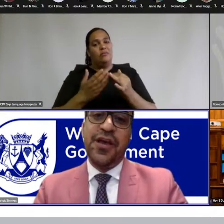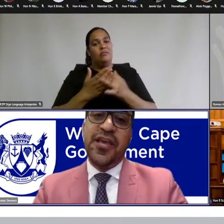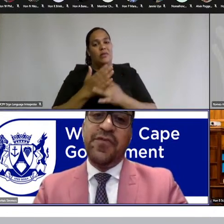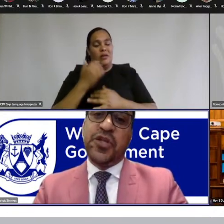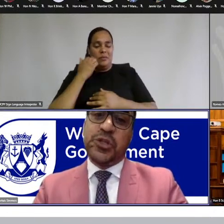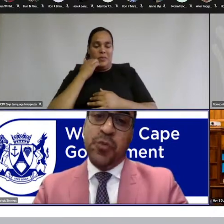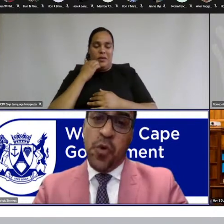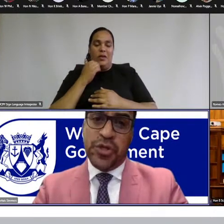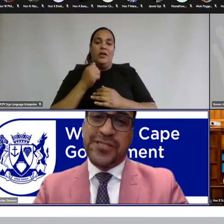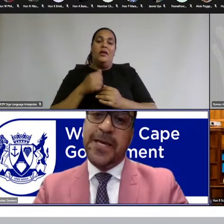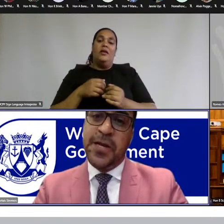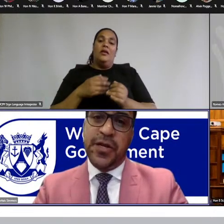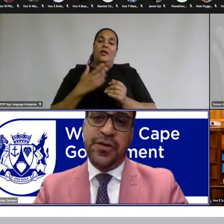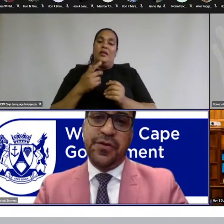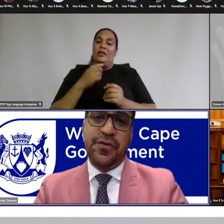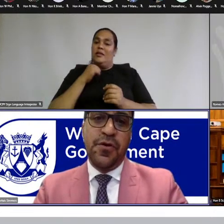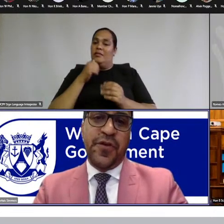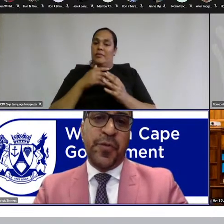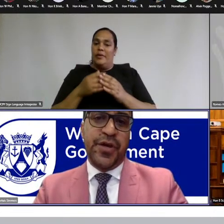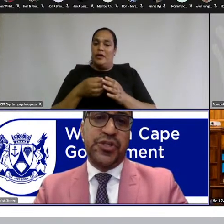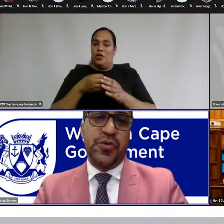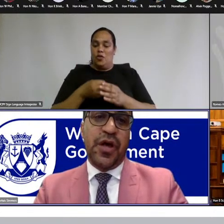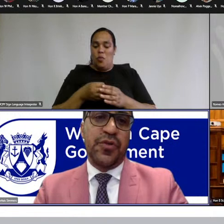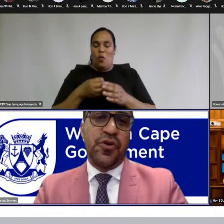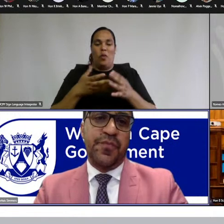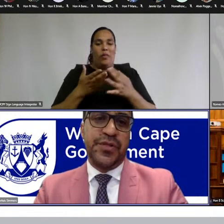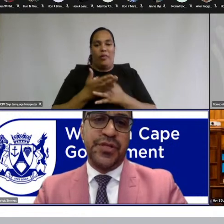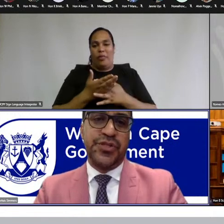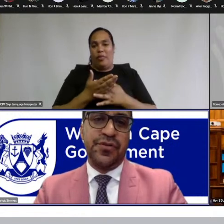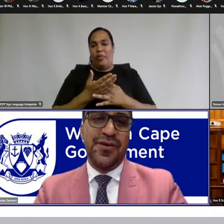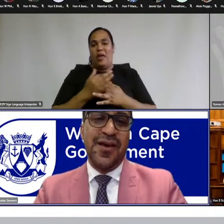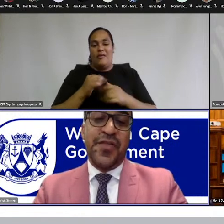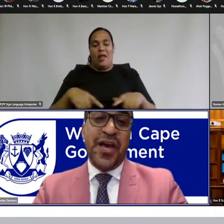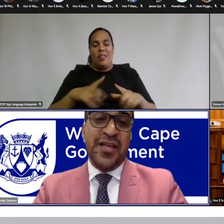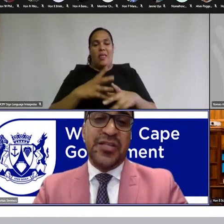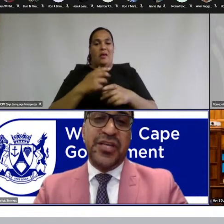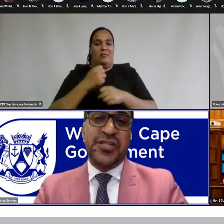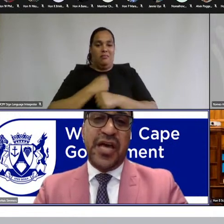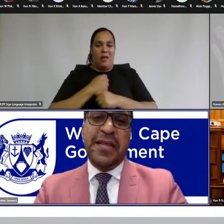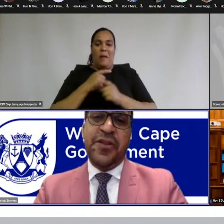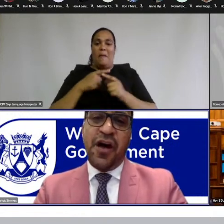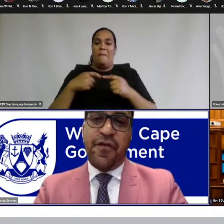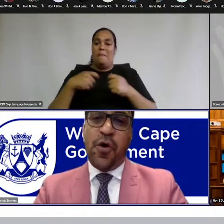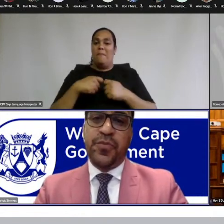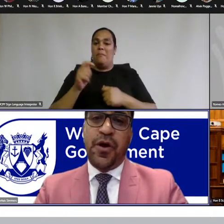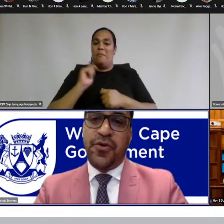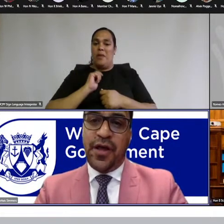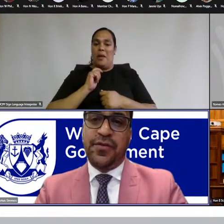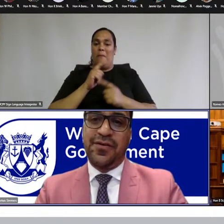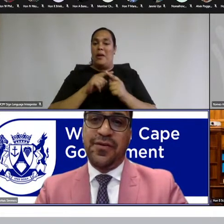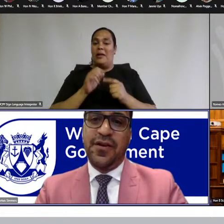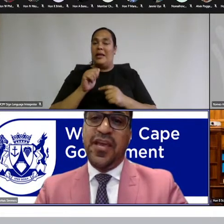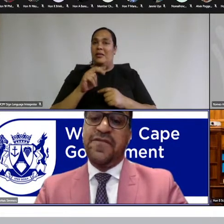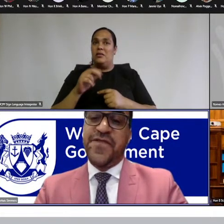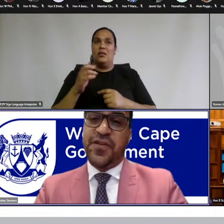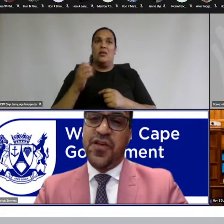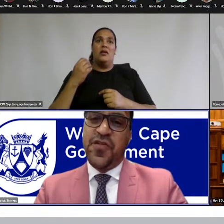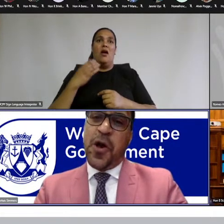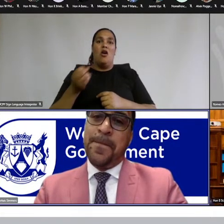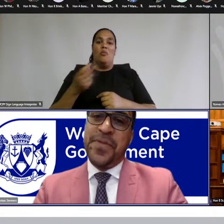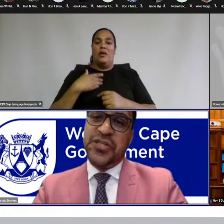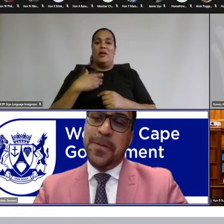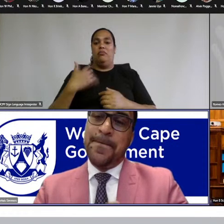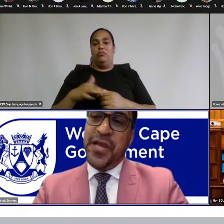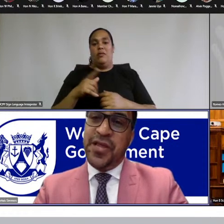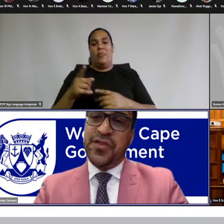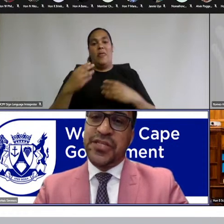apologies, even the smallest inkling of expropriation without compensation. The ANC has done enough harm to our country. In fact, they